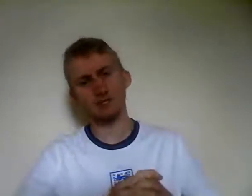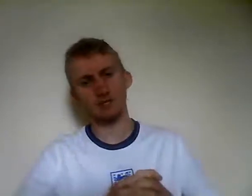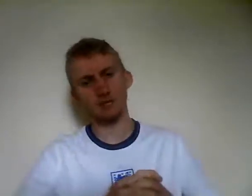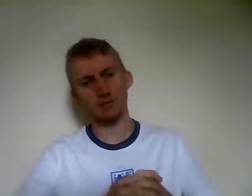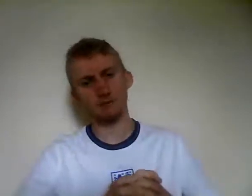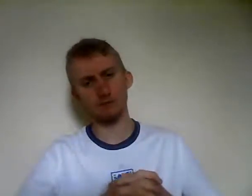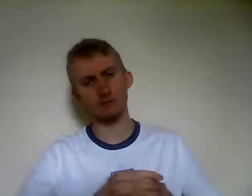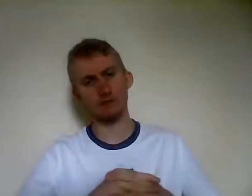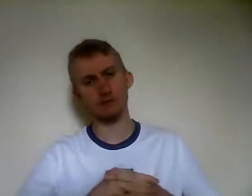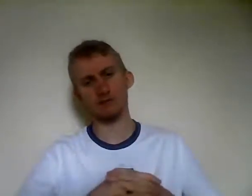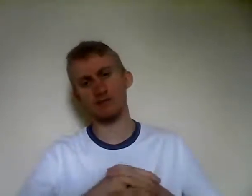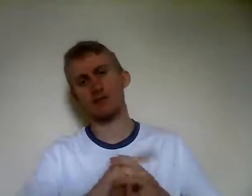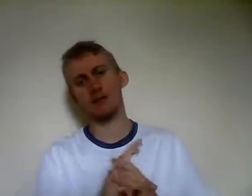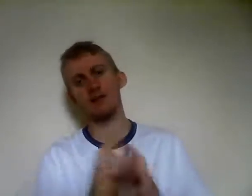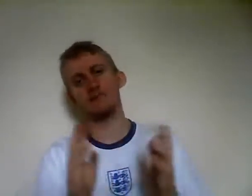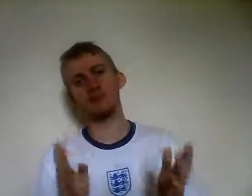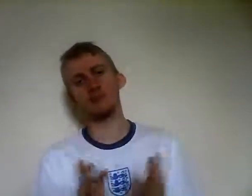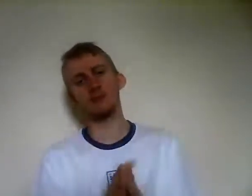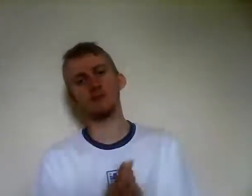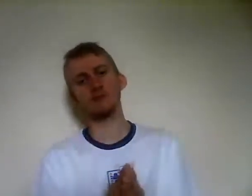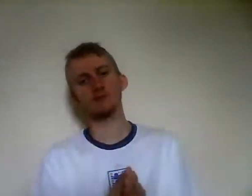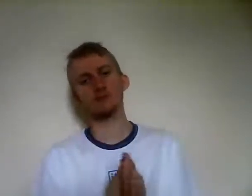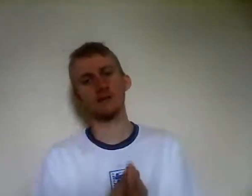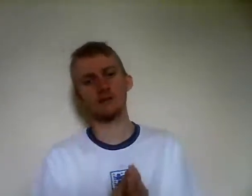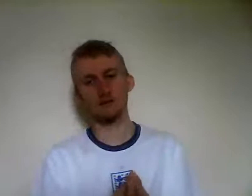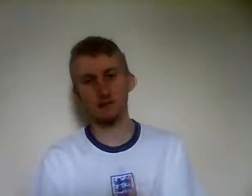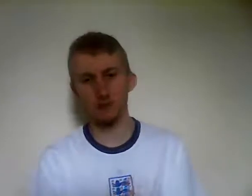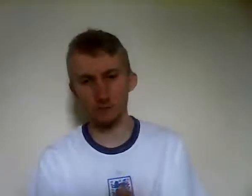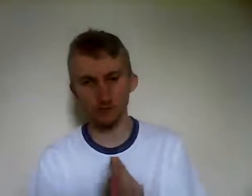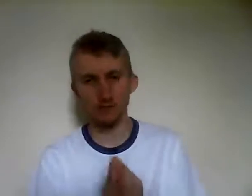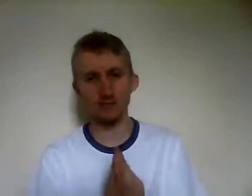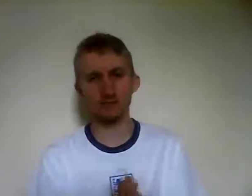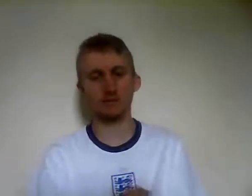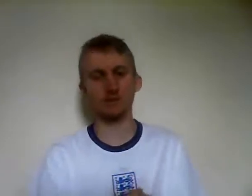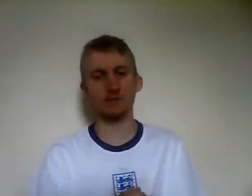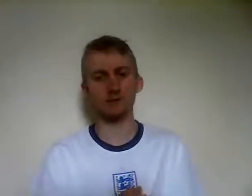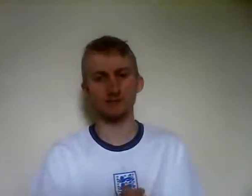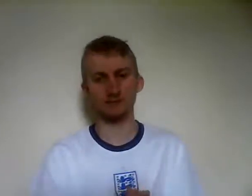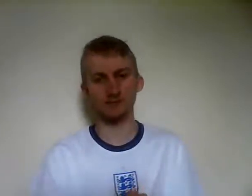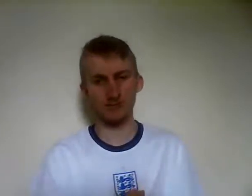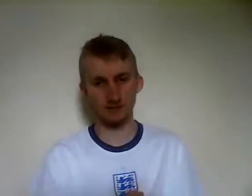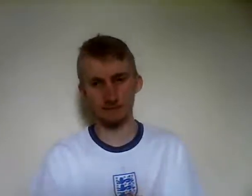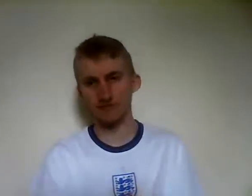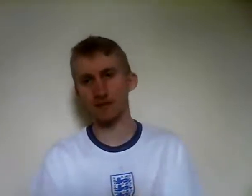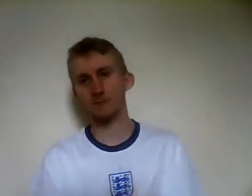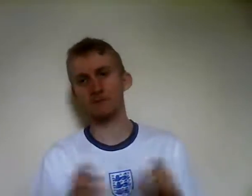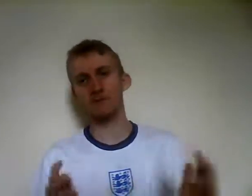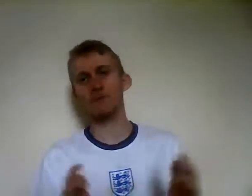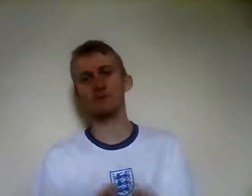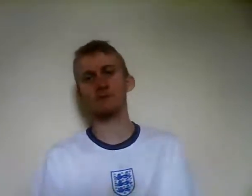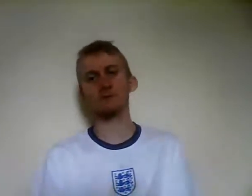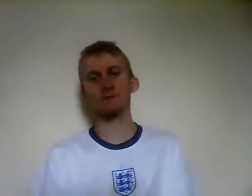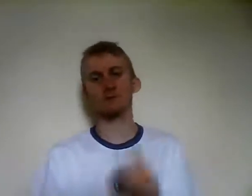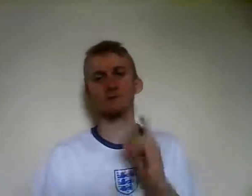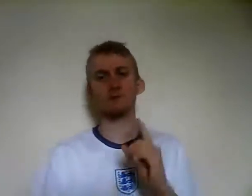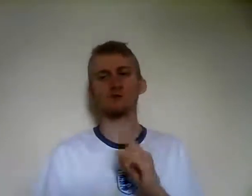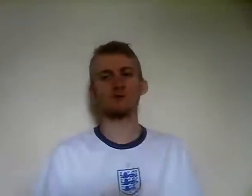manager Gabriel Chioffi left the club by mutual consent on the 2nd of December 2019, with the club having won just once in the